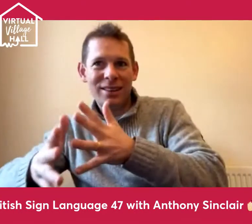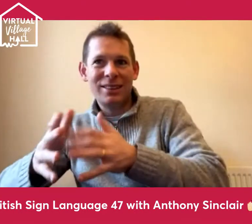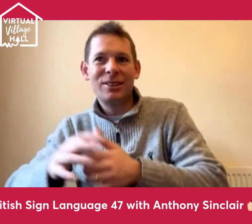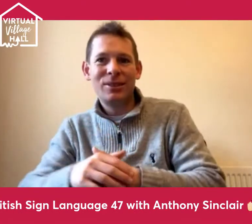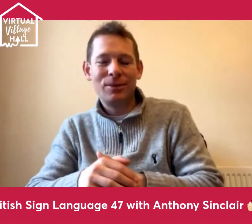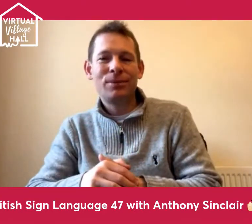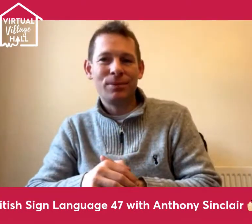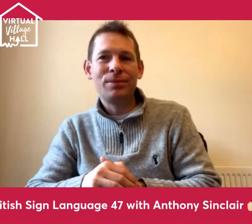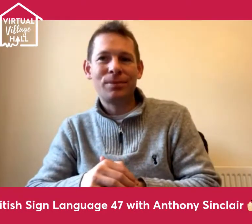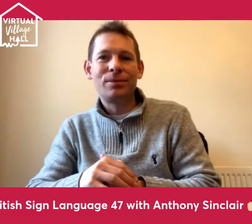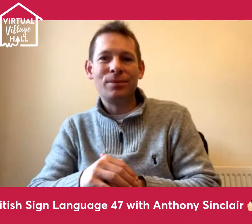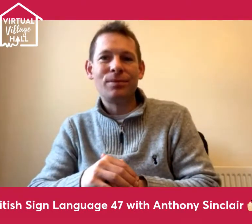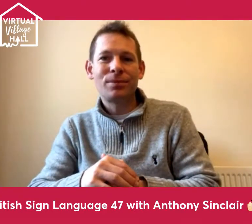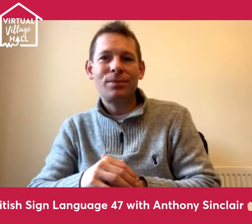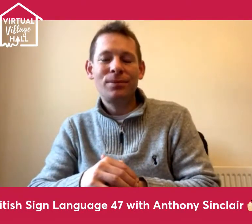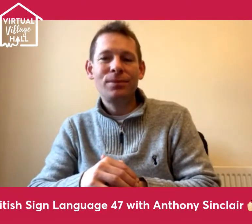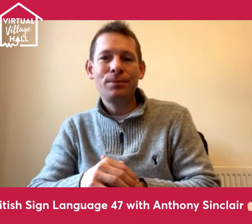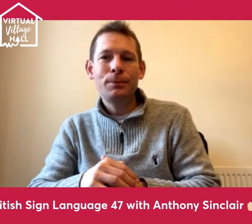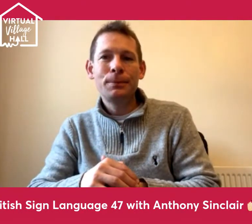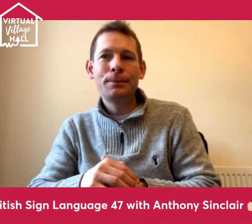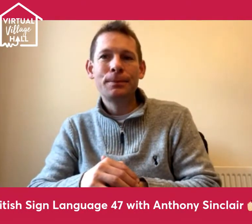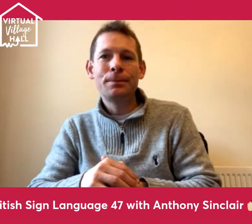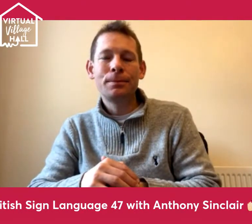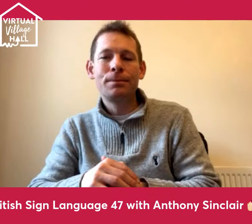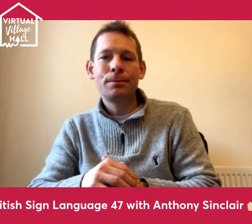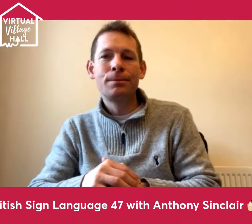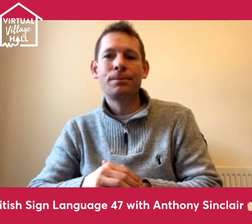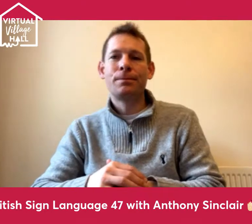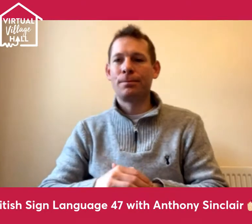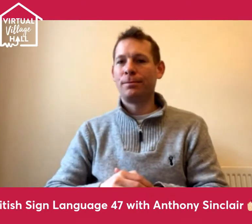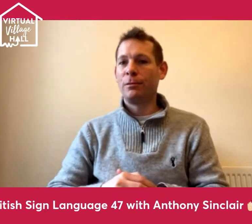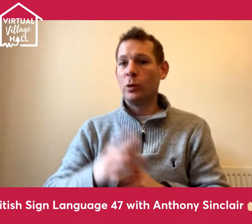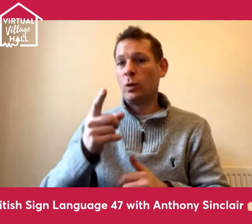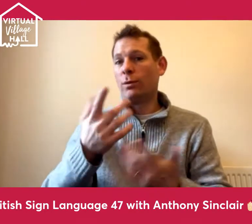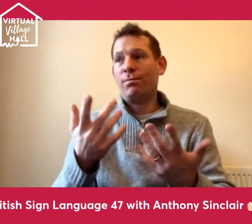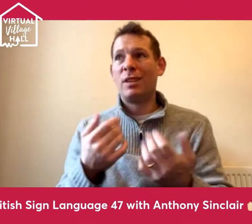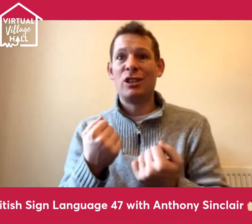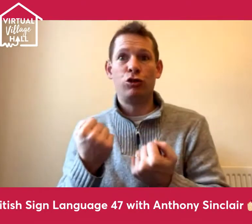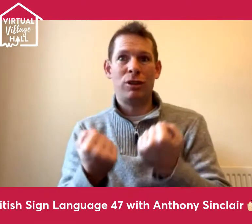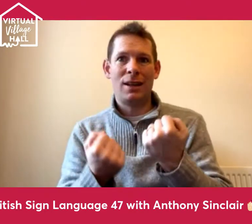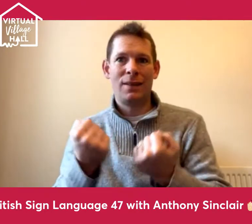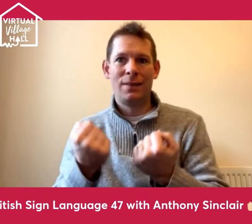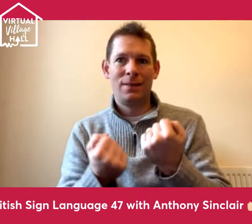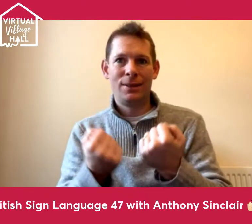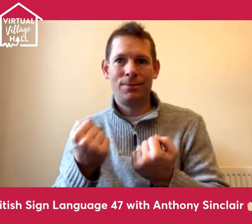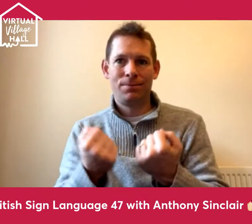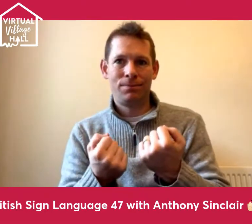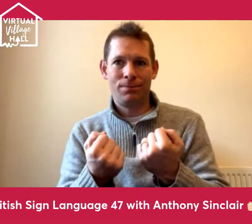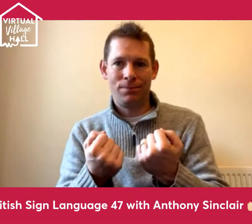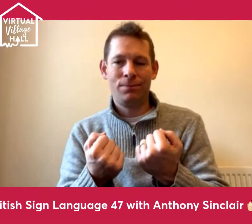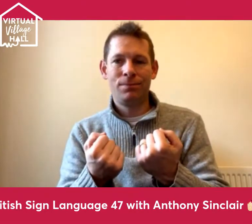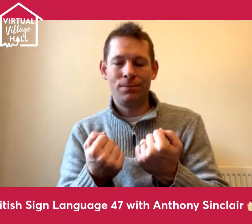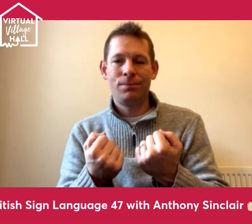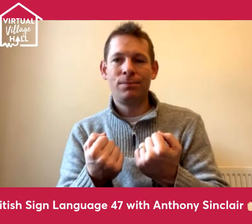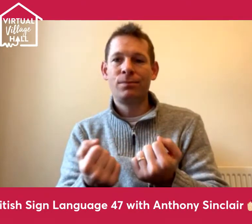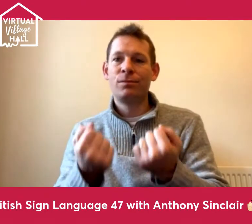words and work really hard to have more signs, and you don't need them. Facial expressions cover all that. So again, watch how we